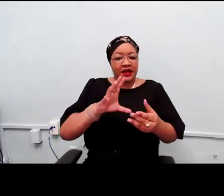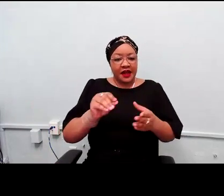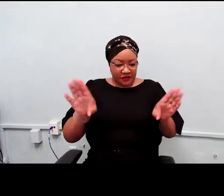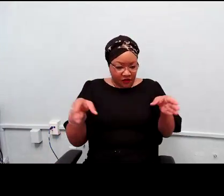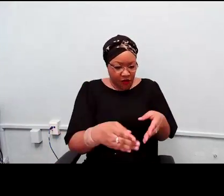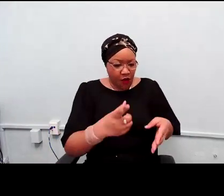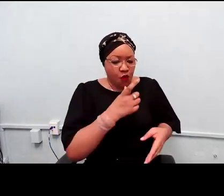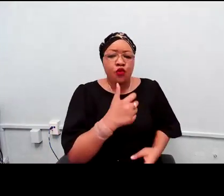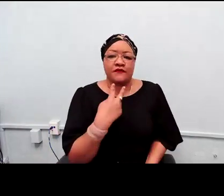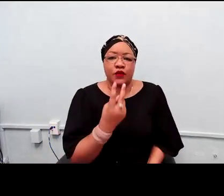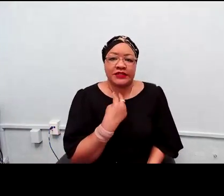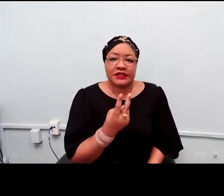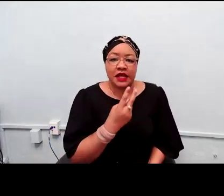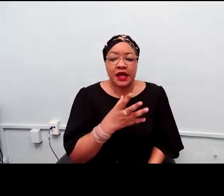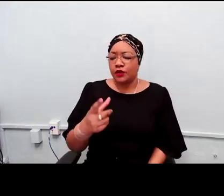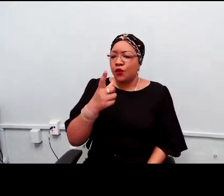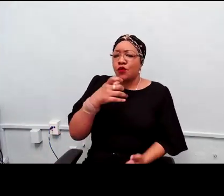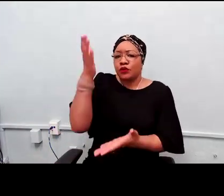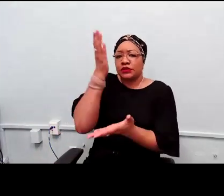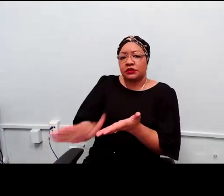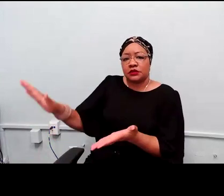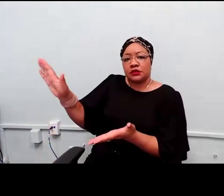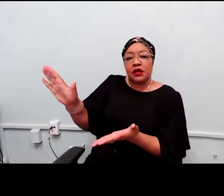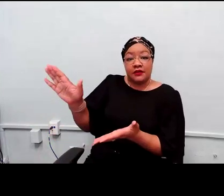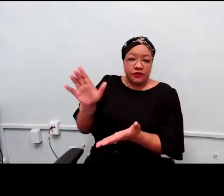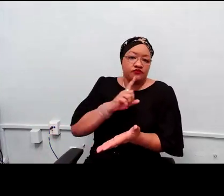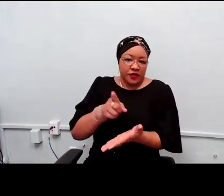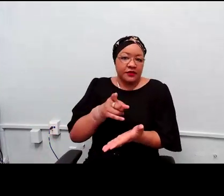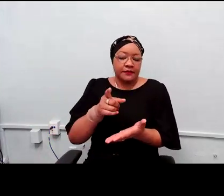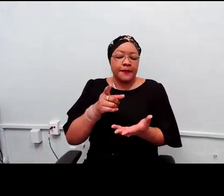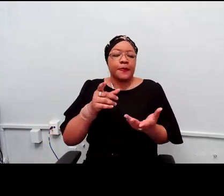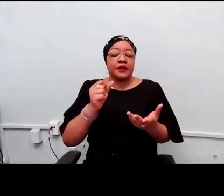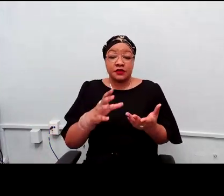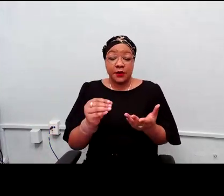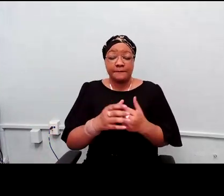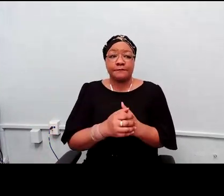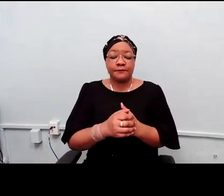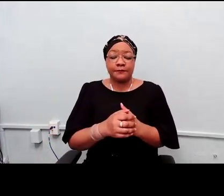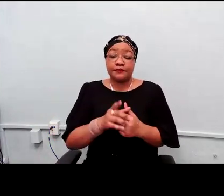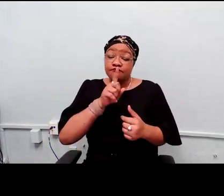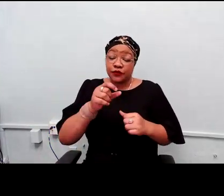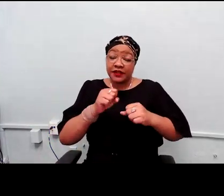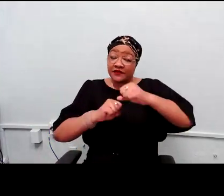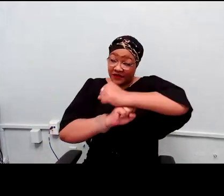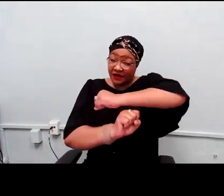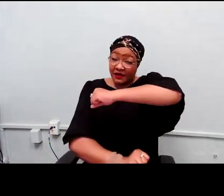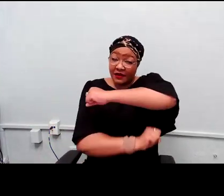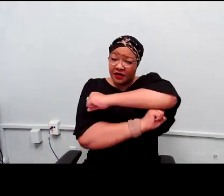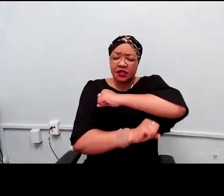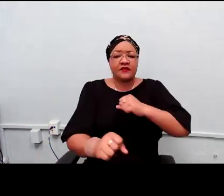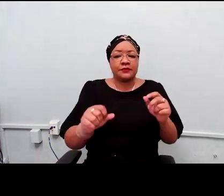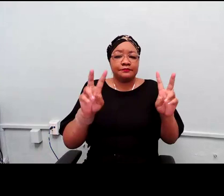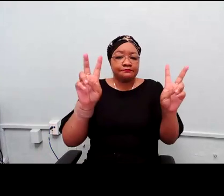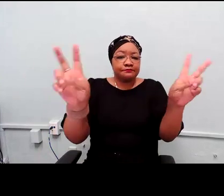whose are left out. So it's grounded like in the questioning of who has the